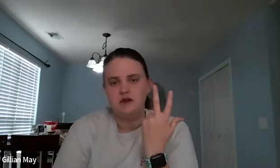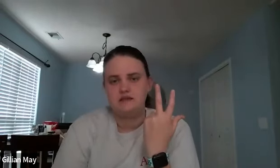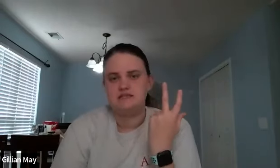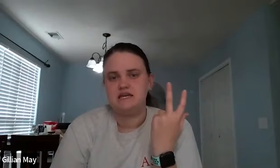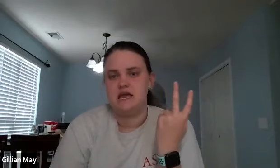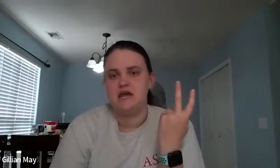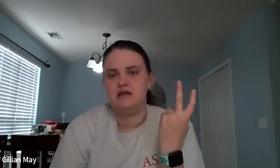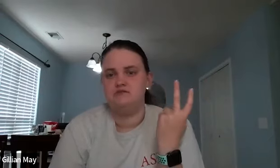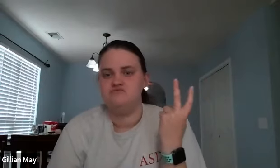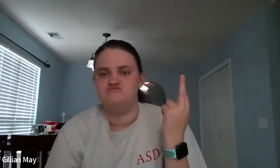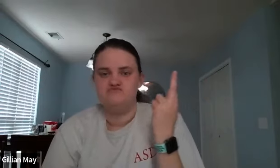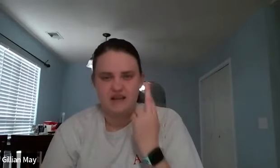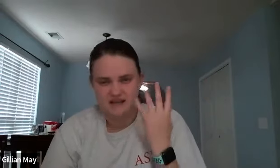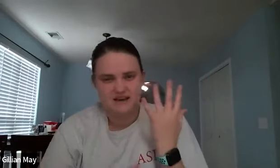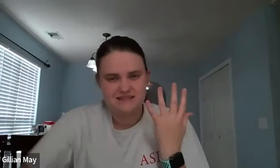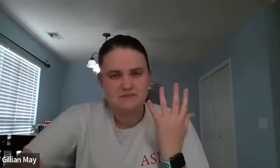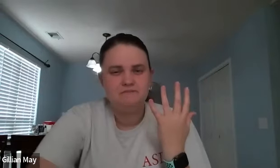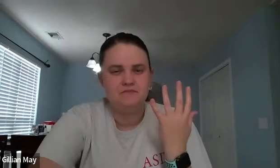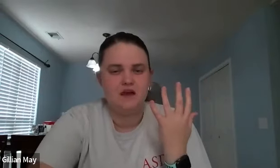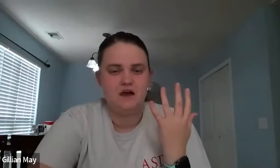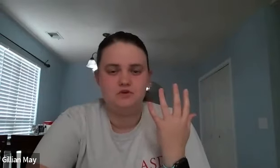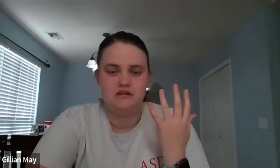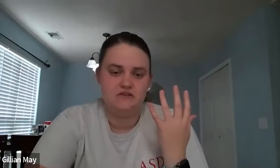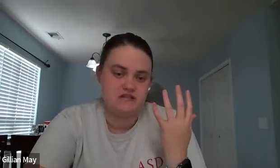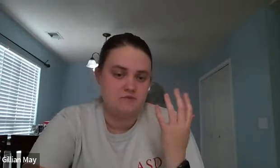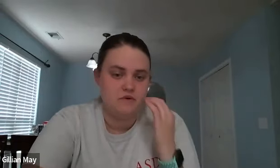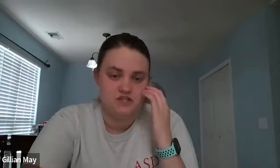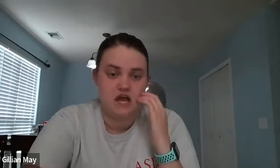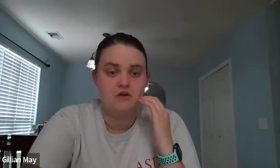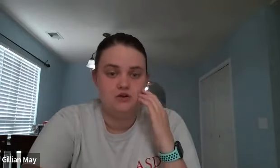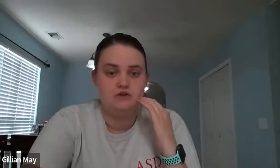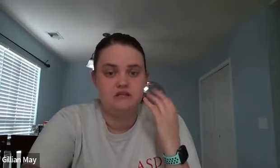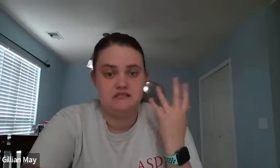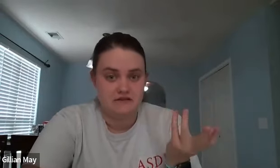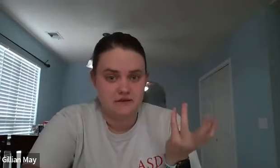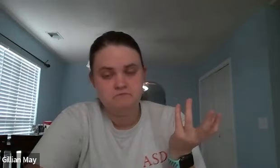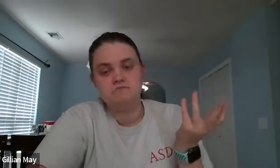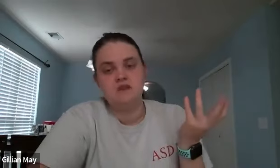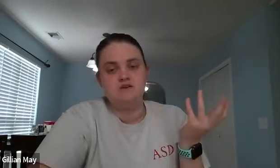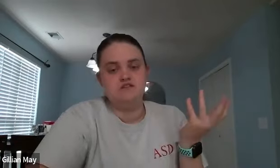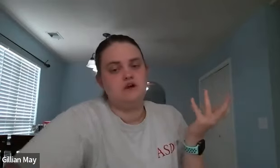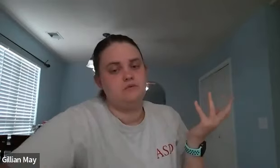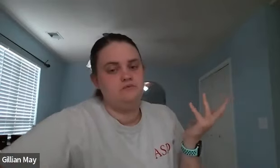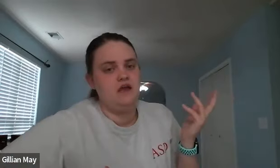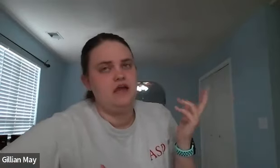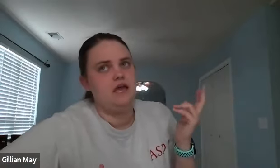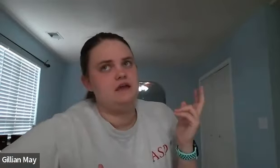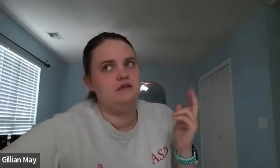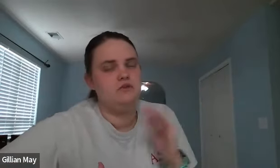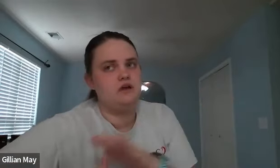guys can recognize them. You can either type them in the chat or you can say them. So, and they're gonna